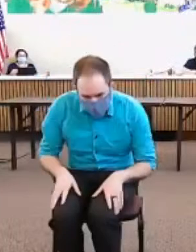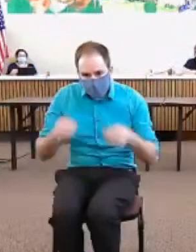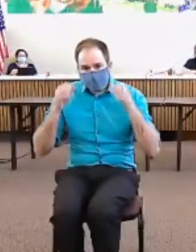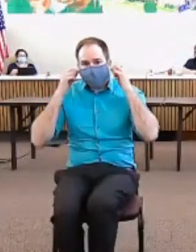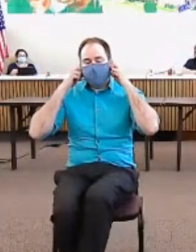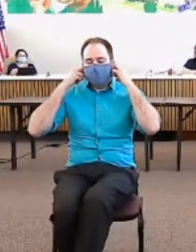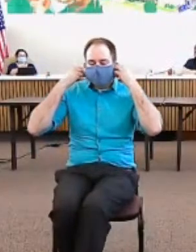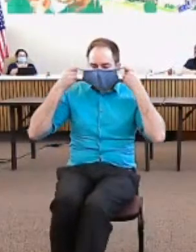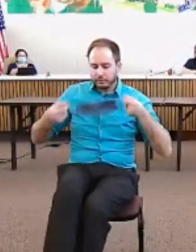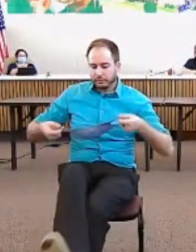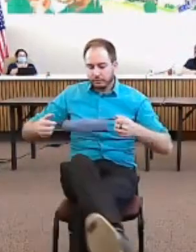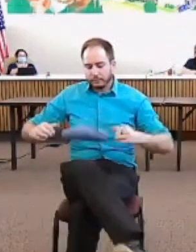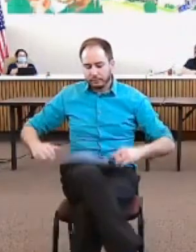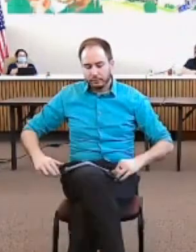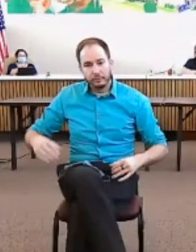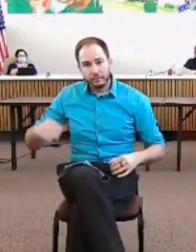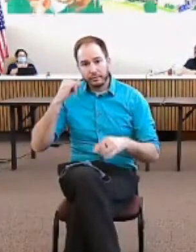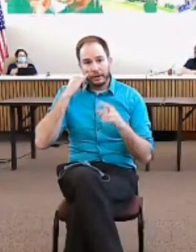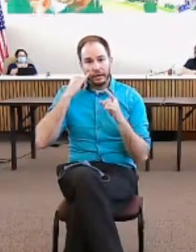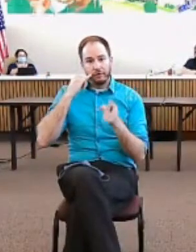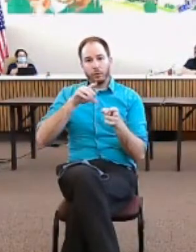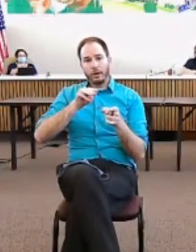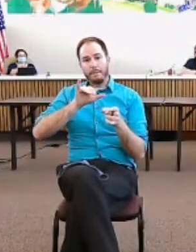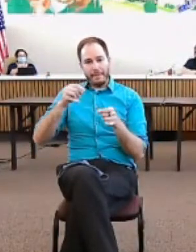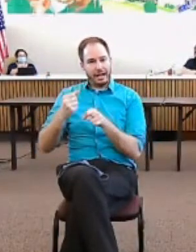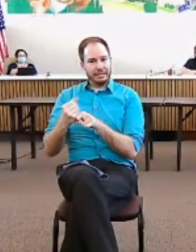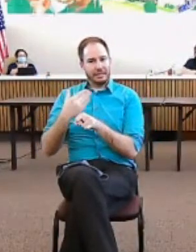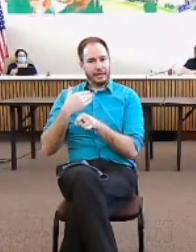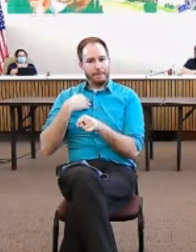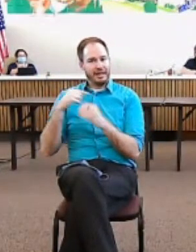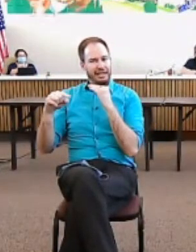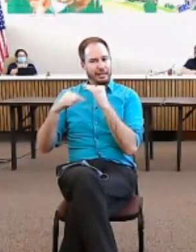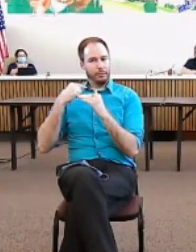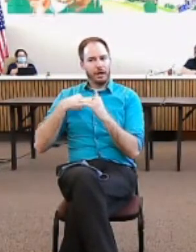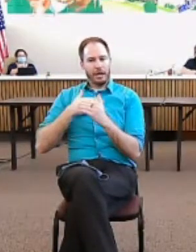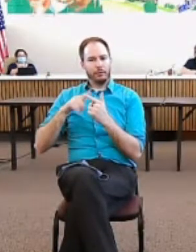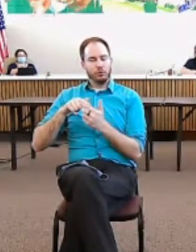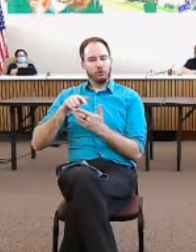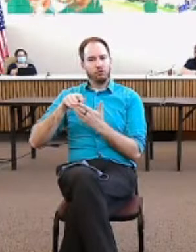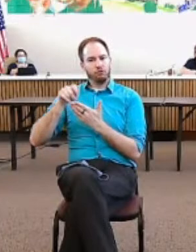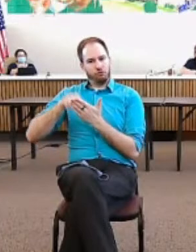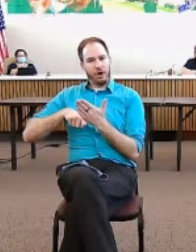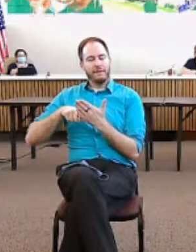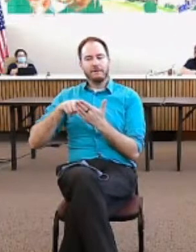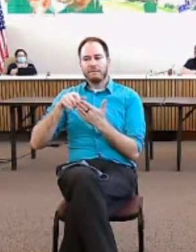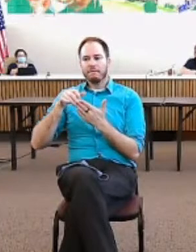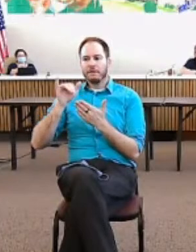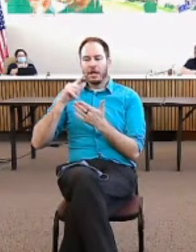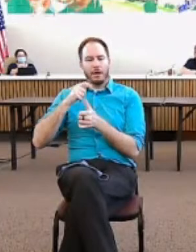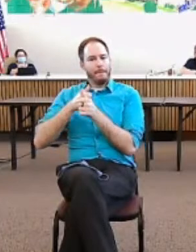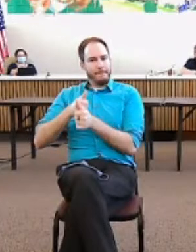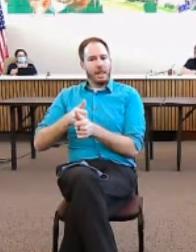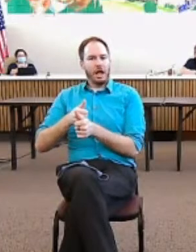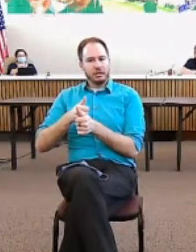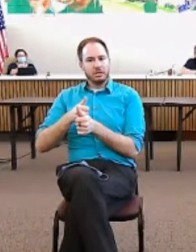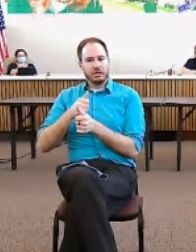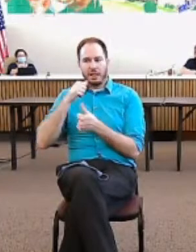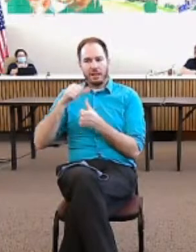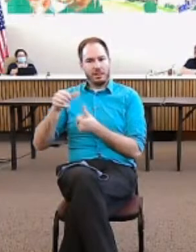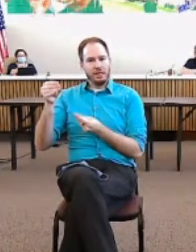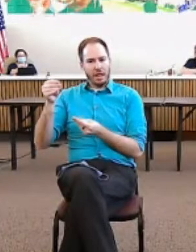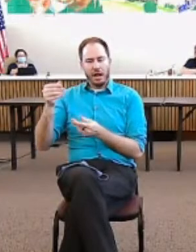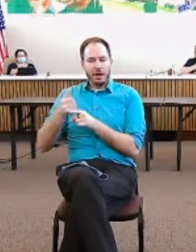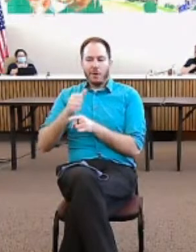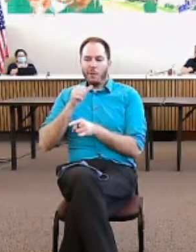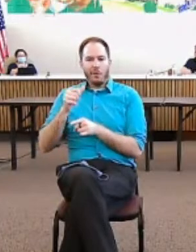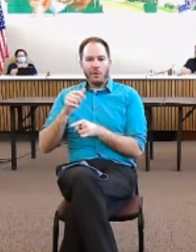a compliance letter for your liquor license that basically said this is your code compliant. Thank We you. won't actually be able to